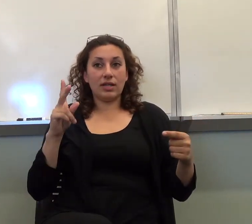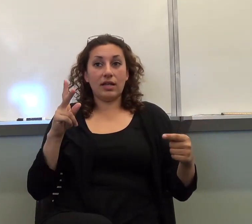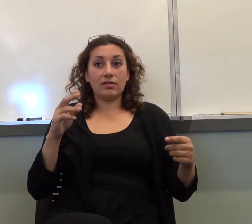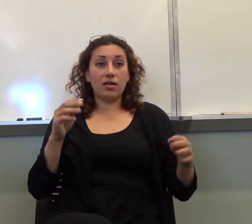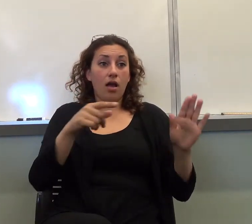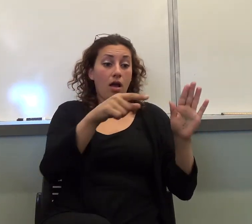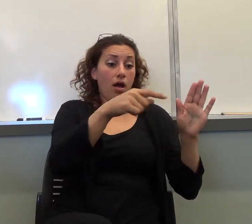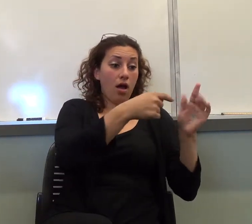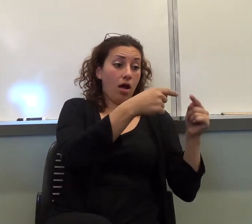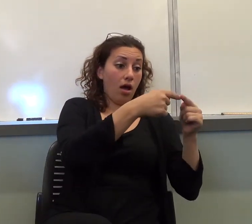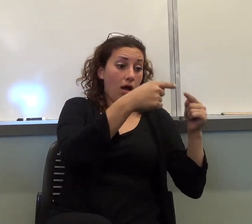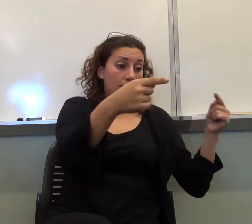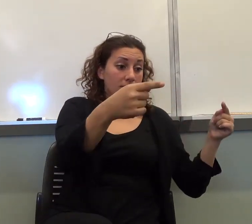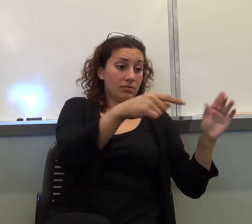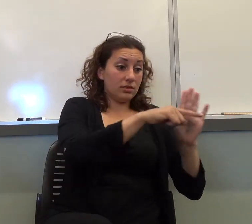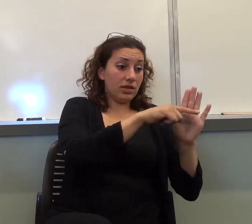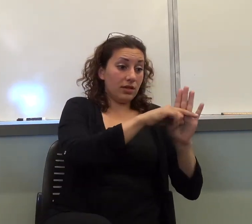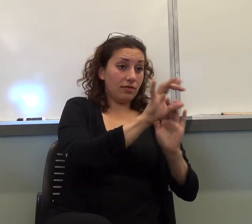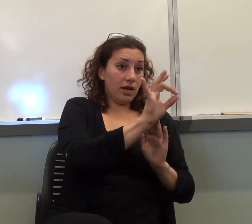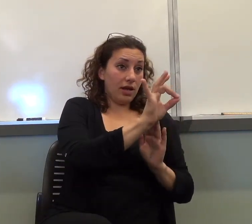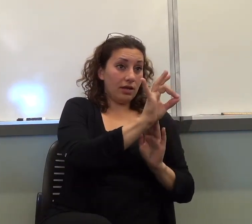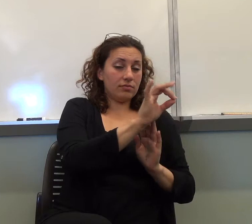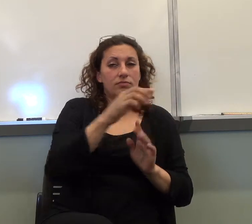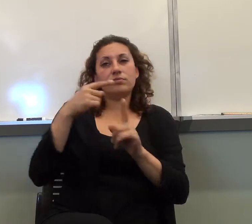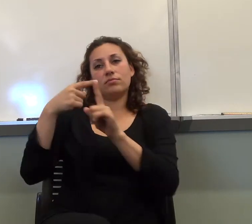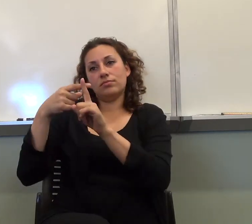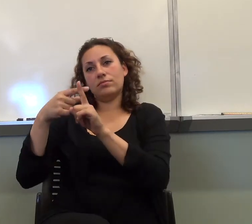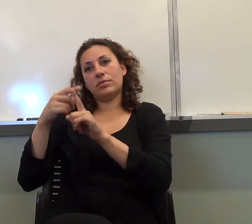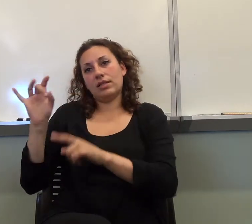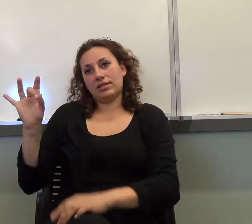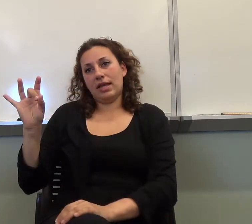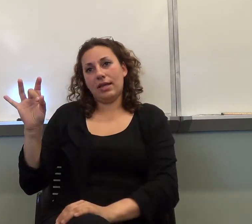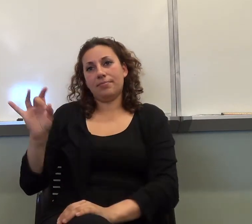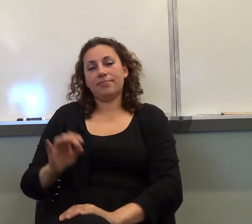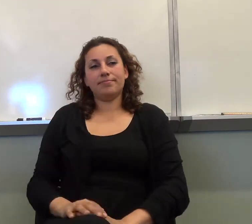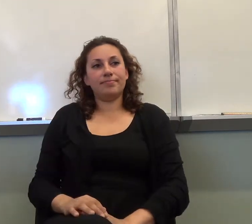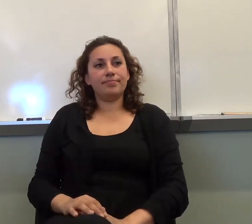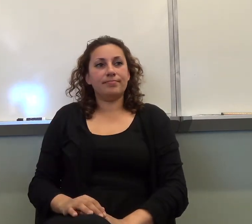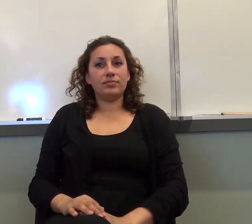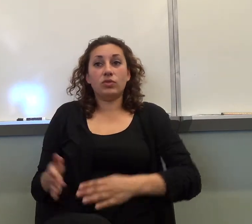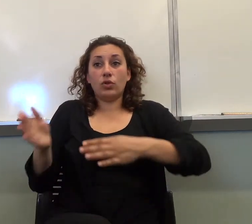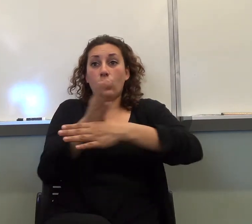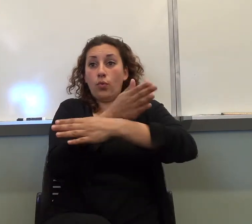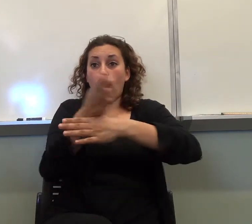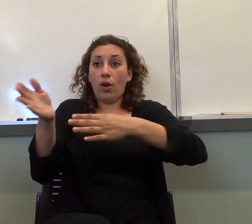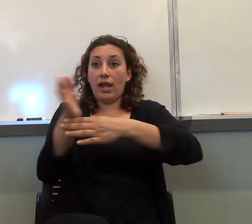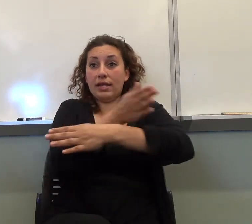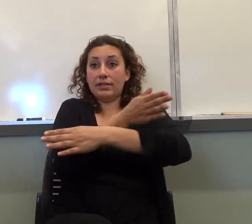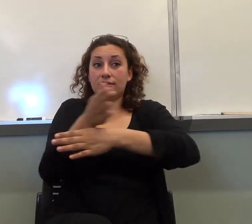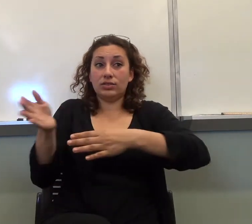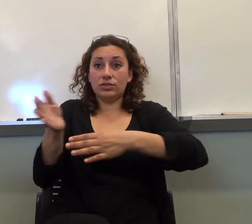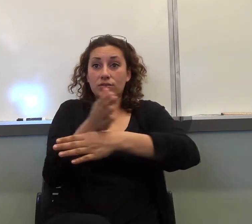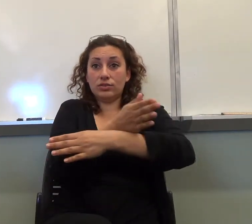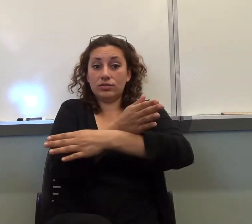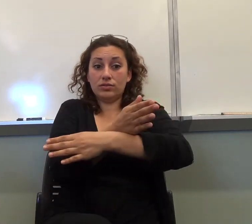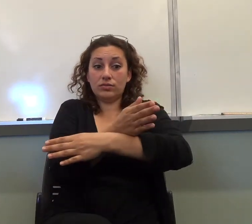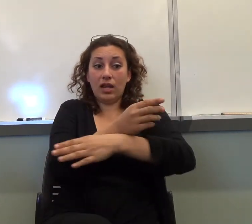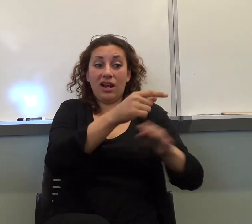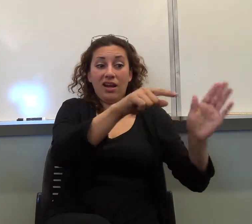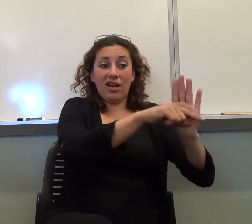a plus 8. So all that comes out to be 11. So the range of temperatures is 11 degrees. It starts at